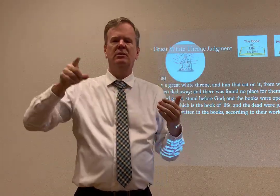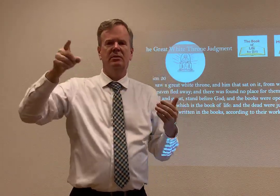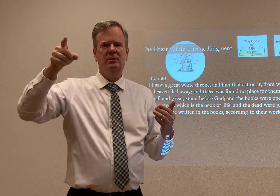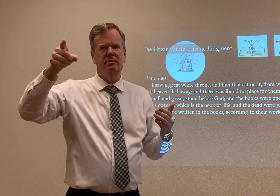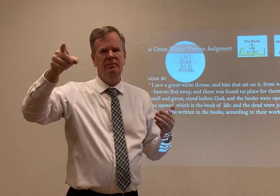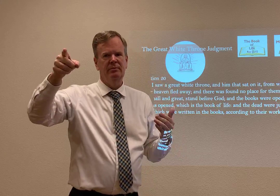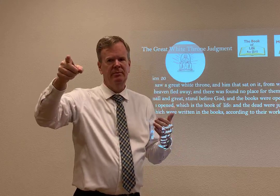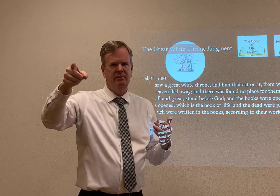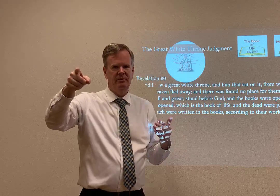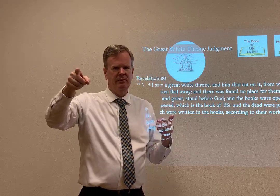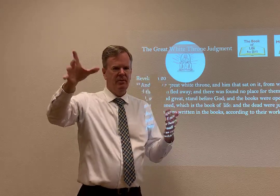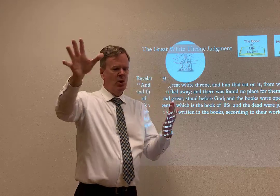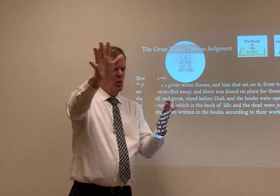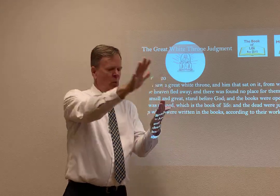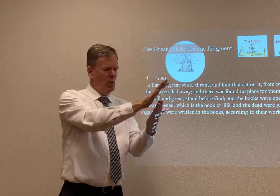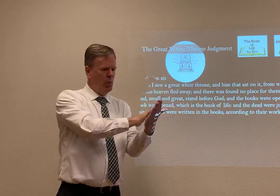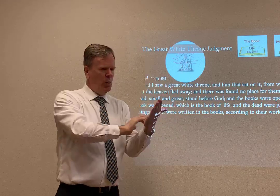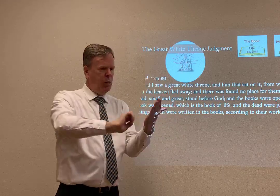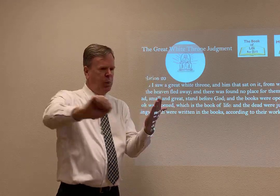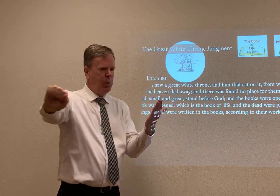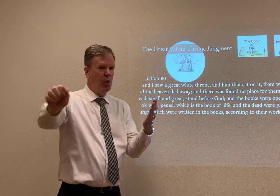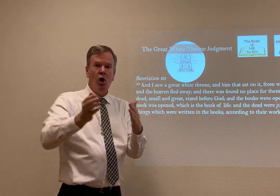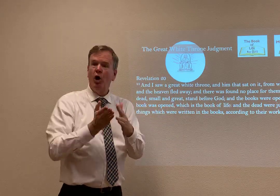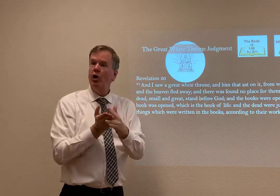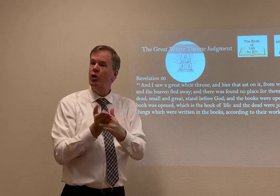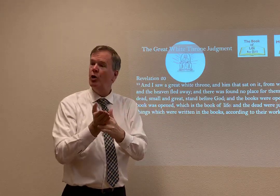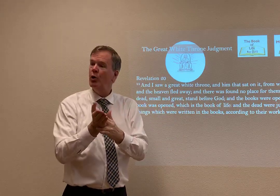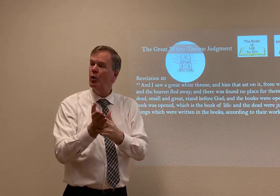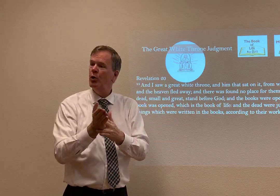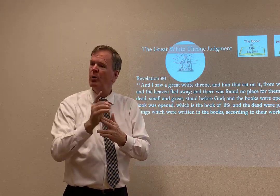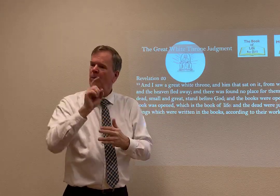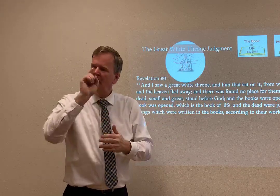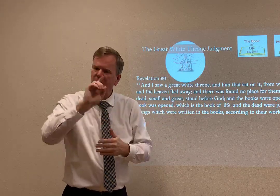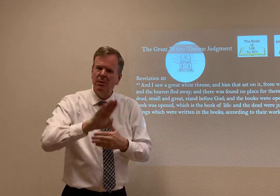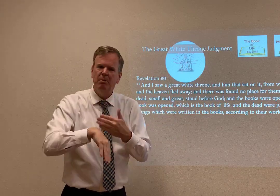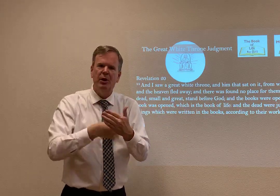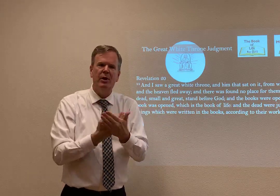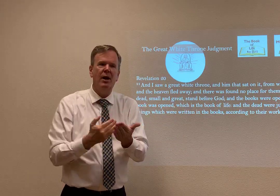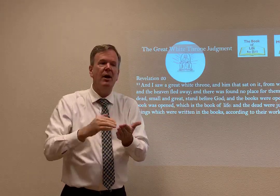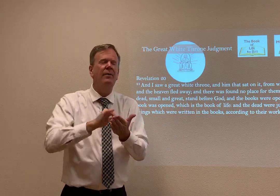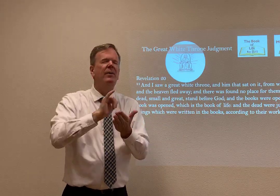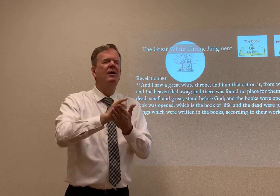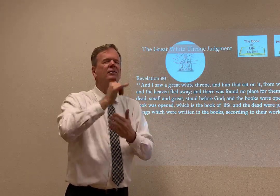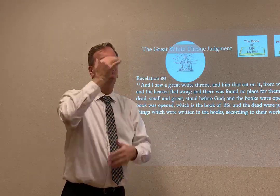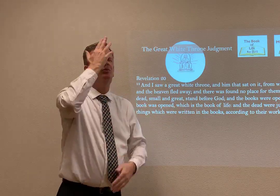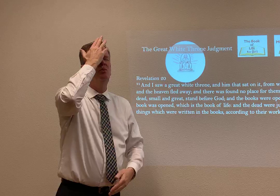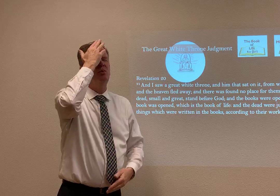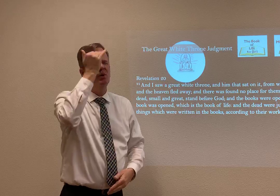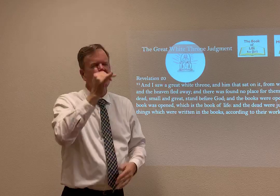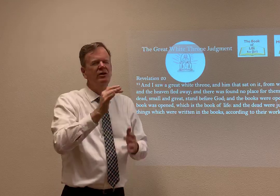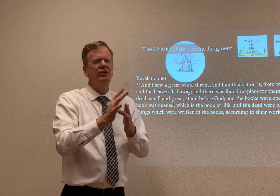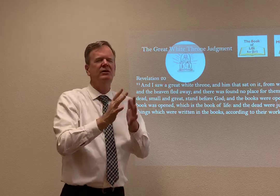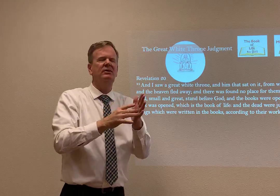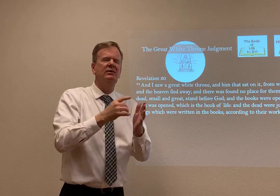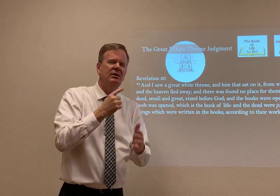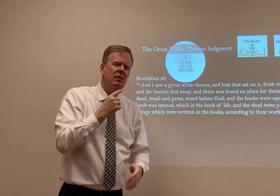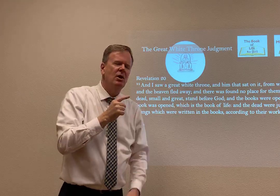Blood of Christ. The blood of Christ will wash that, and that's through being born again. That's why